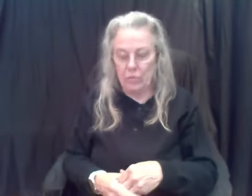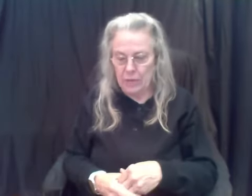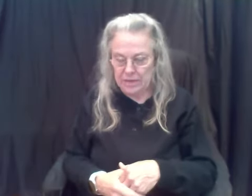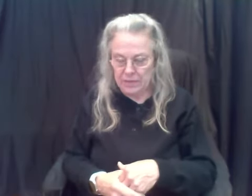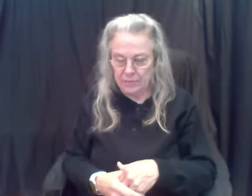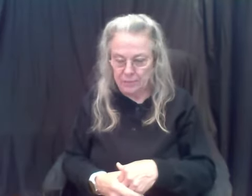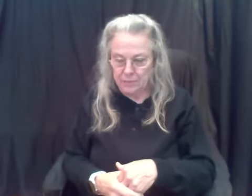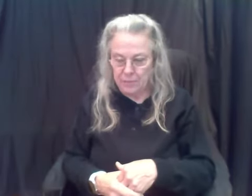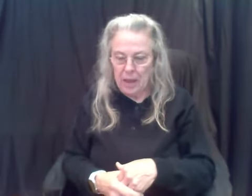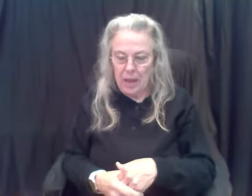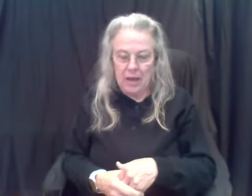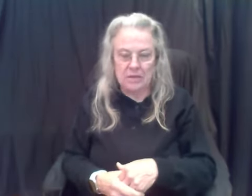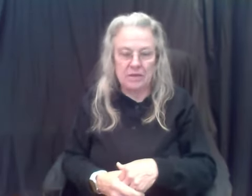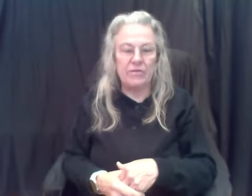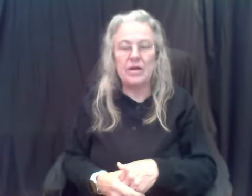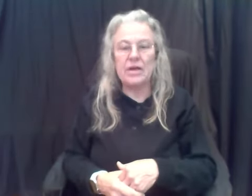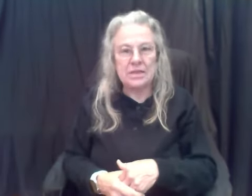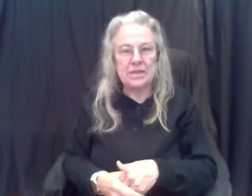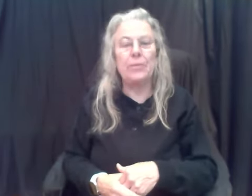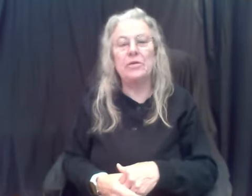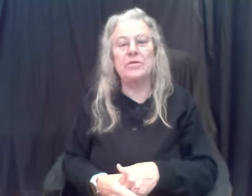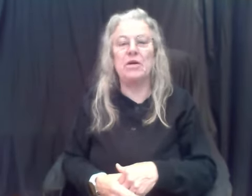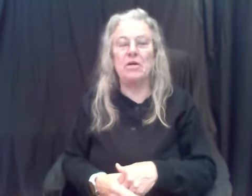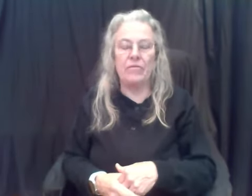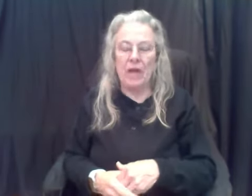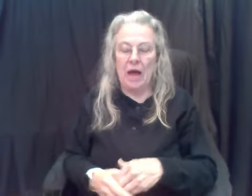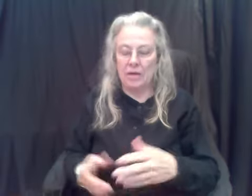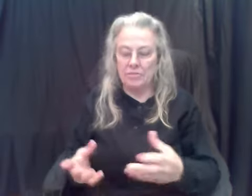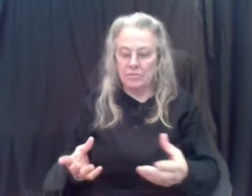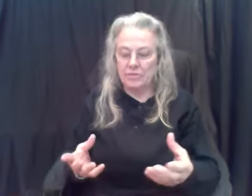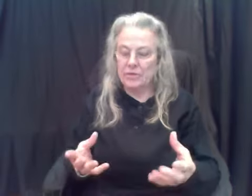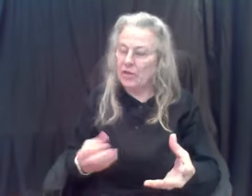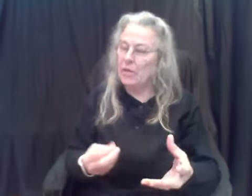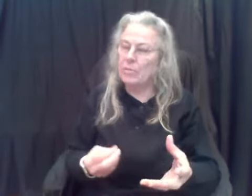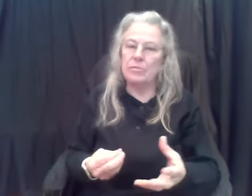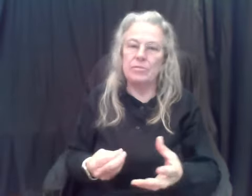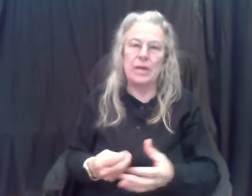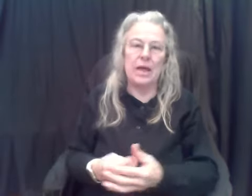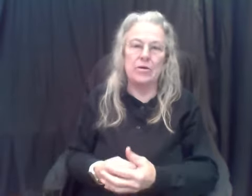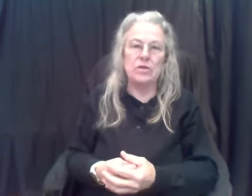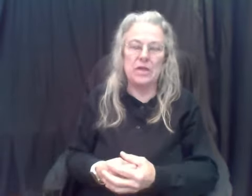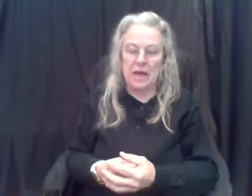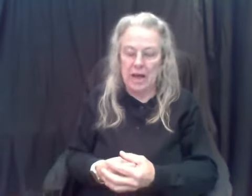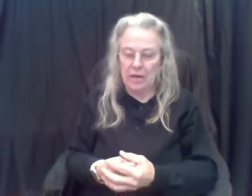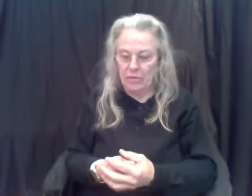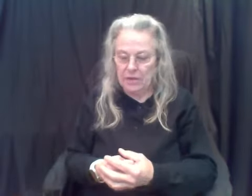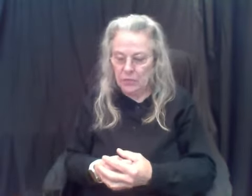reason it's a very simple song so I think beginners can handle this one